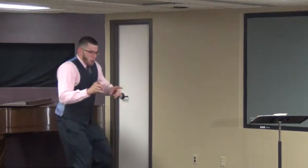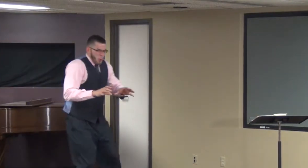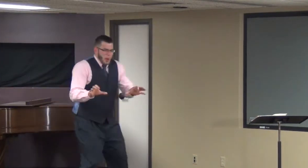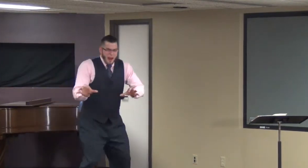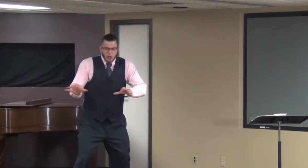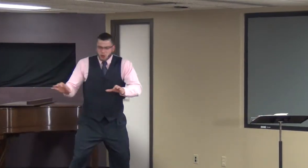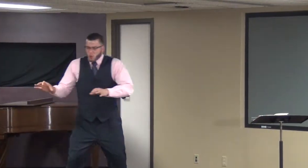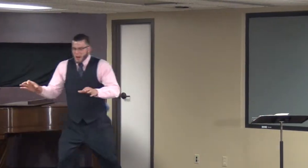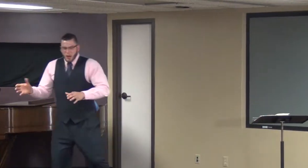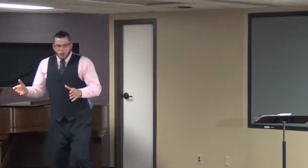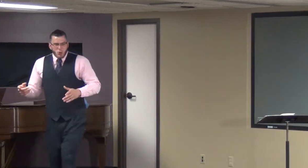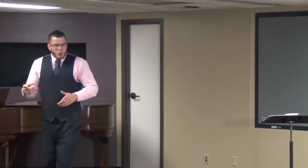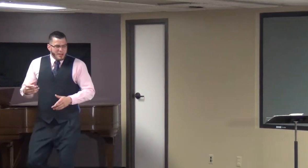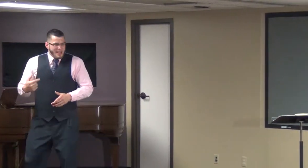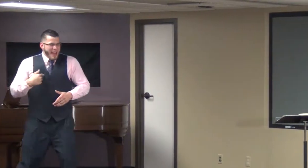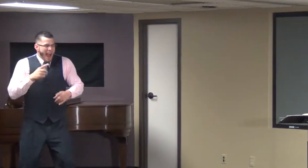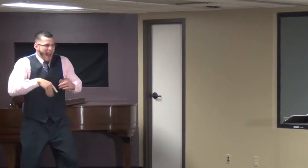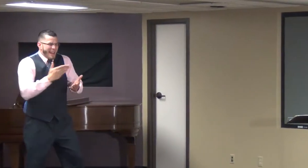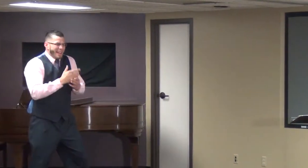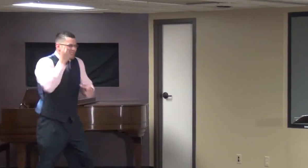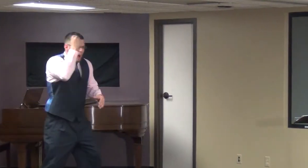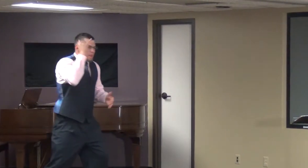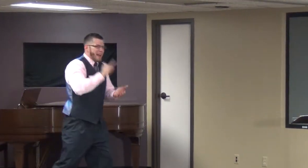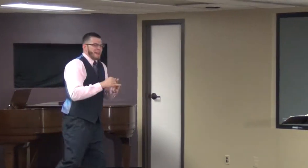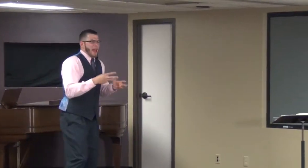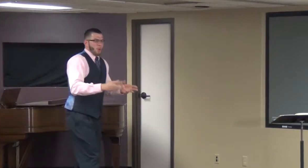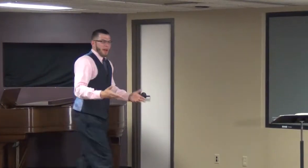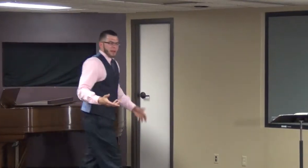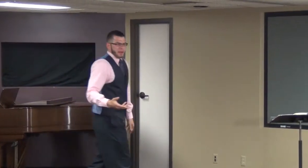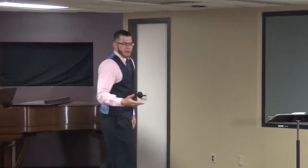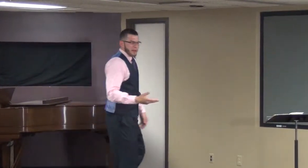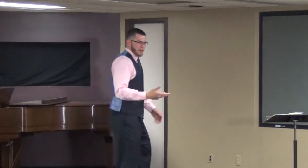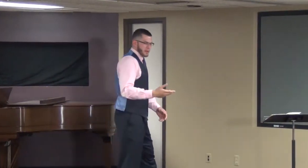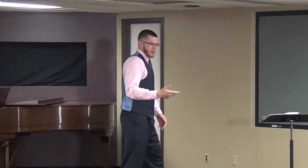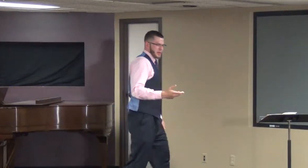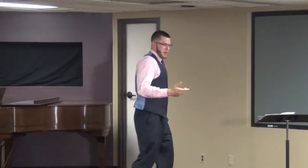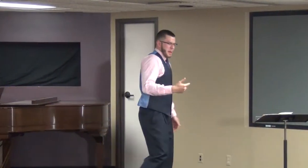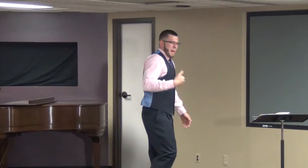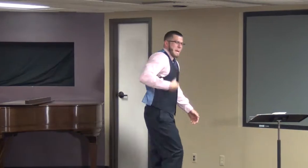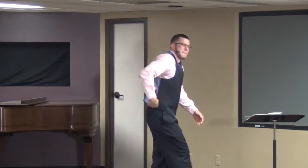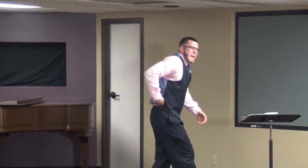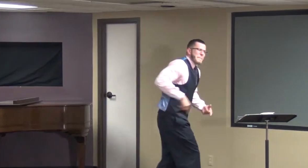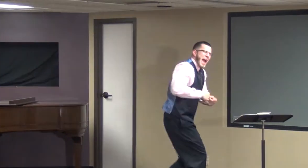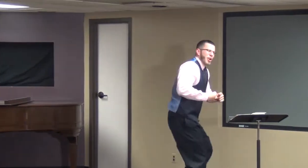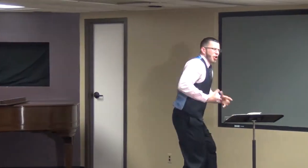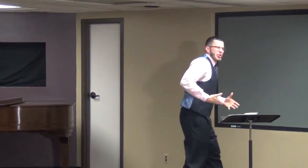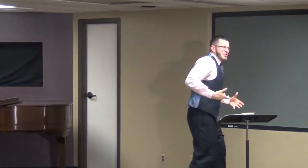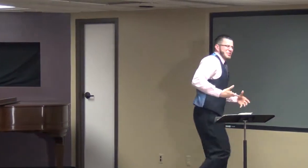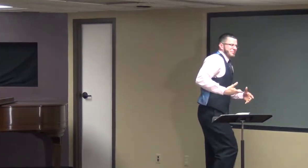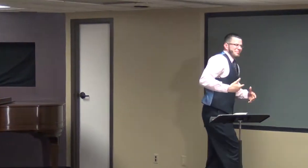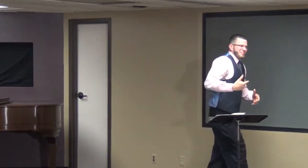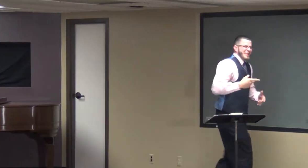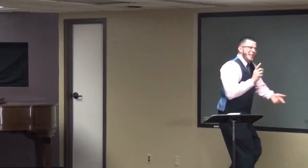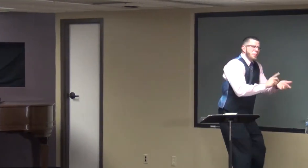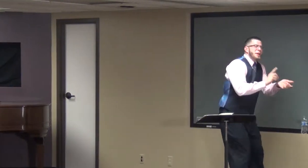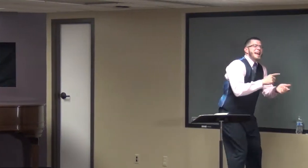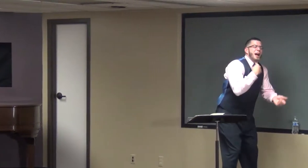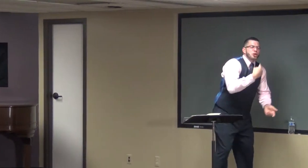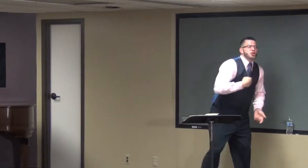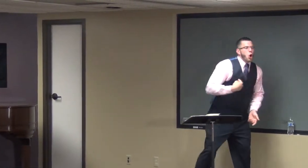What am I going to do? What am I going to do? I can't stop thinking that way. My back hurts. The doctors told